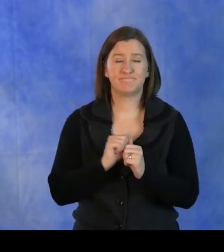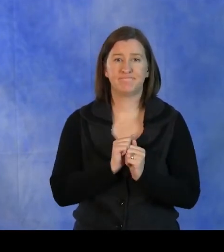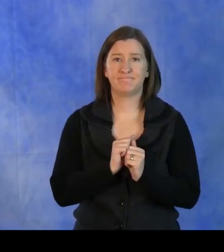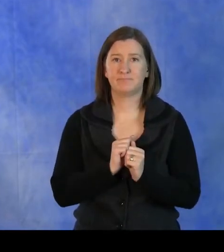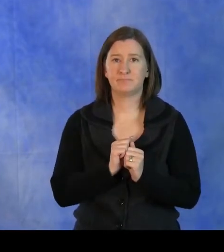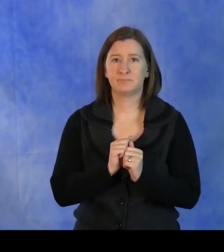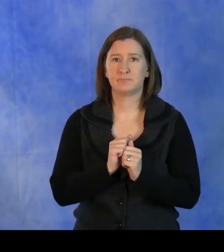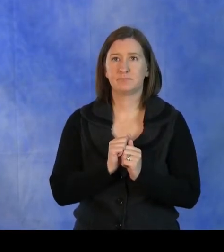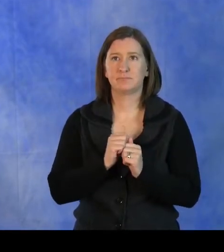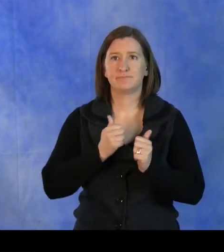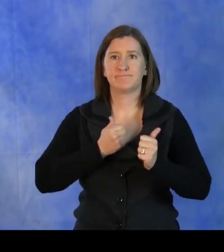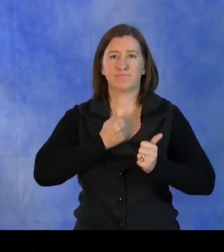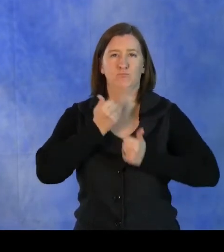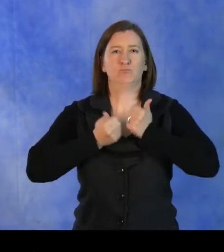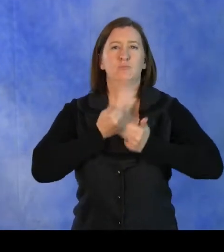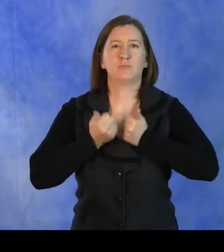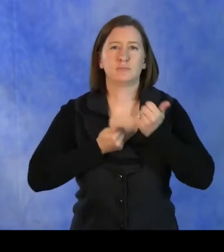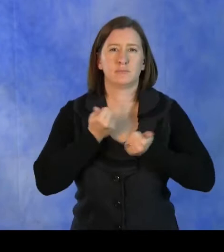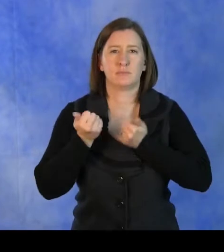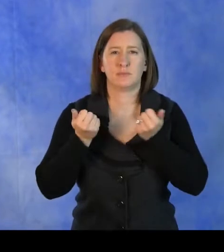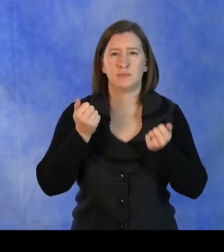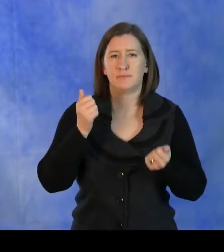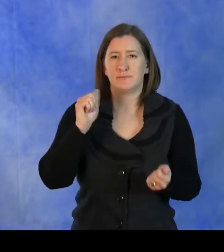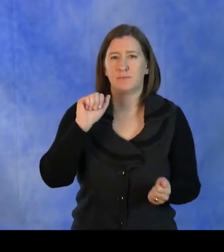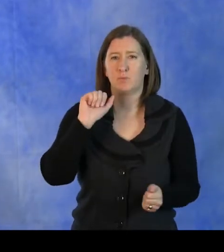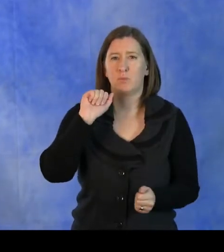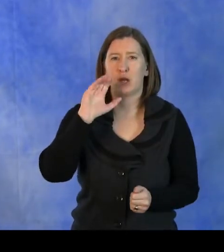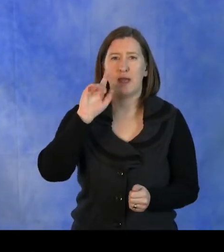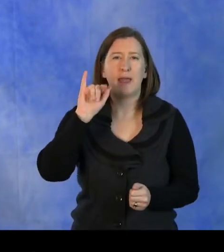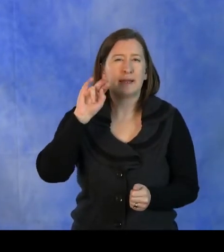EF difficulties can lead to